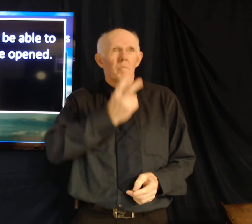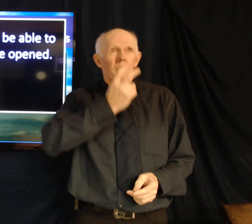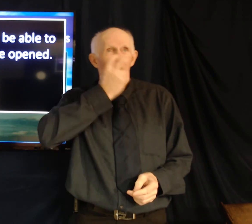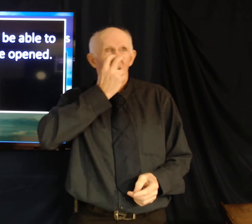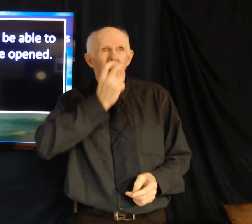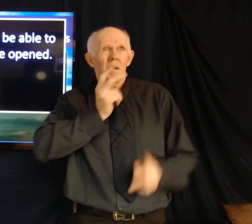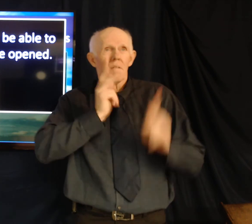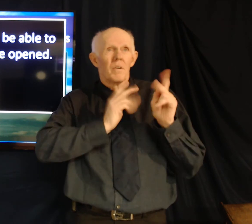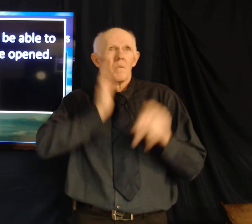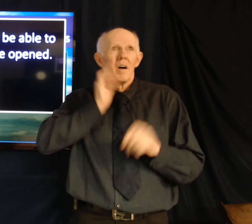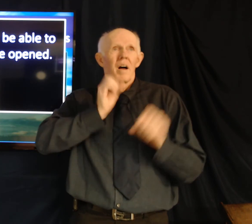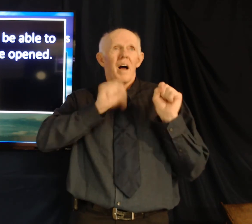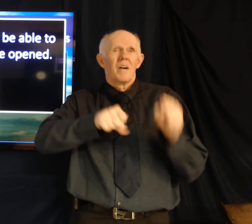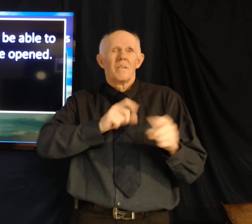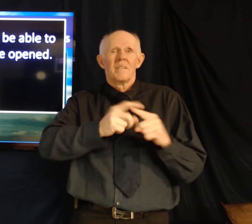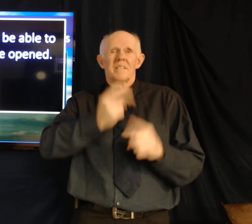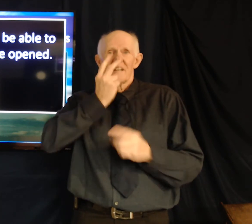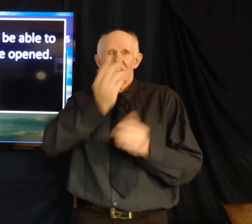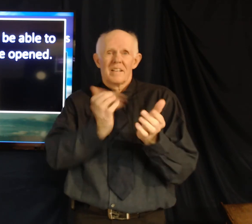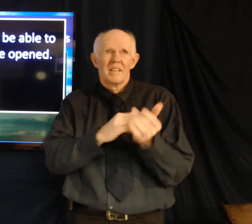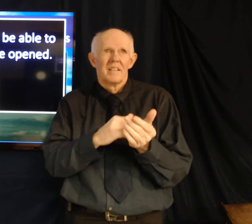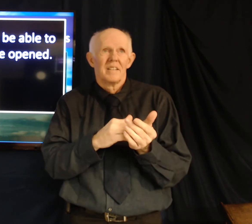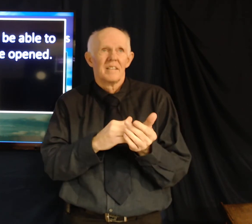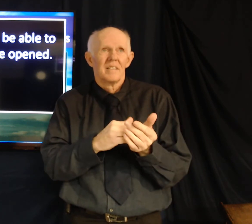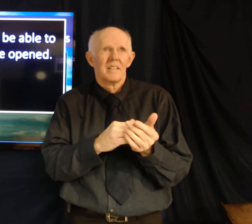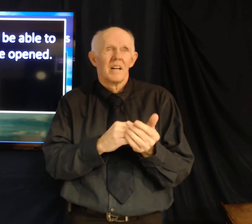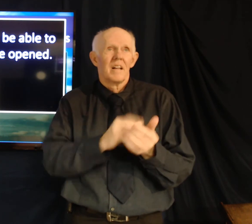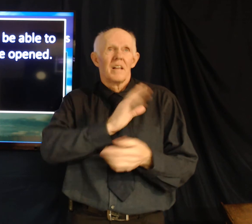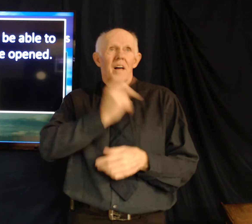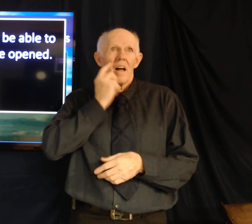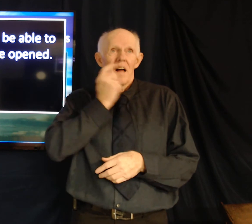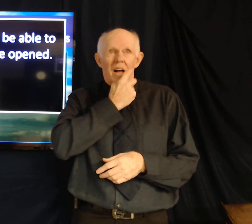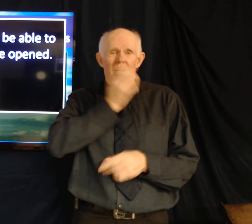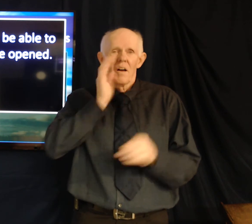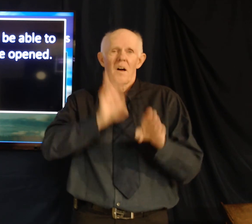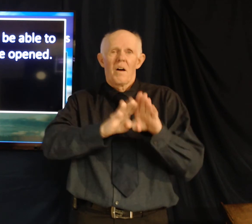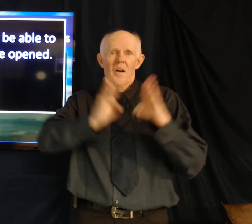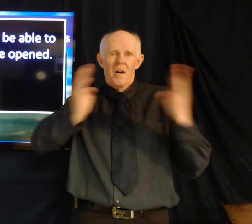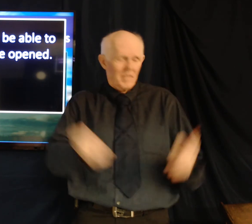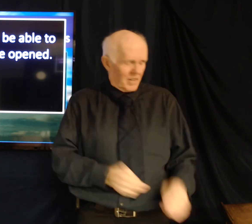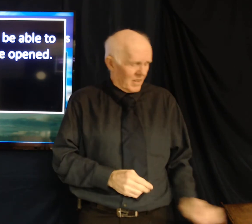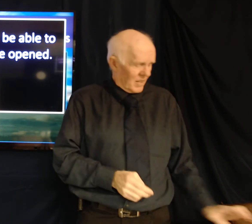and the blind people will be able to see again their eyes will be open